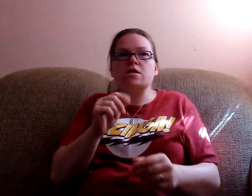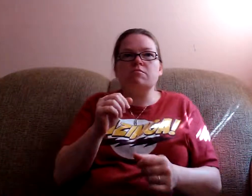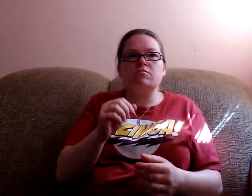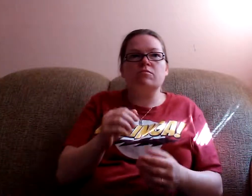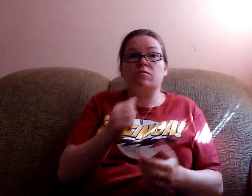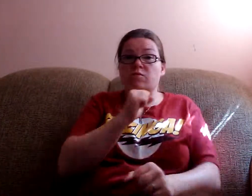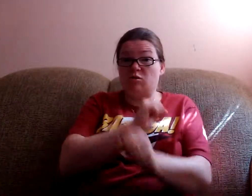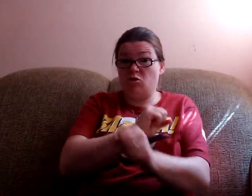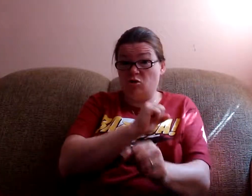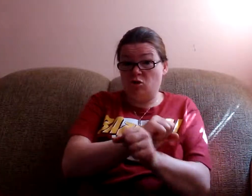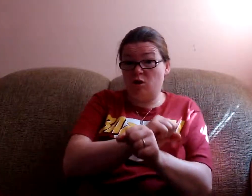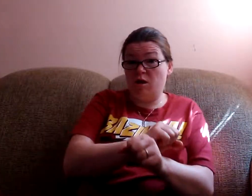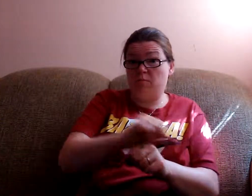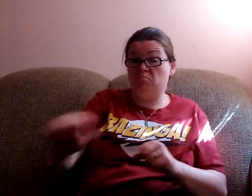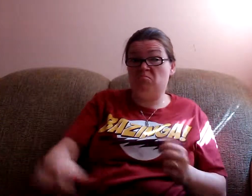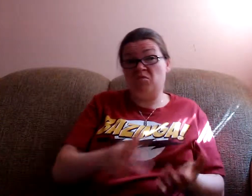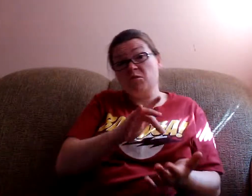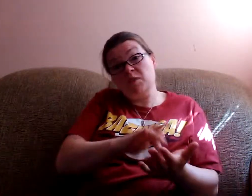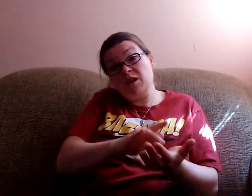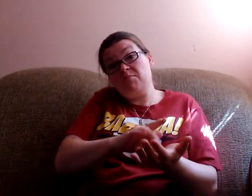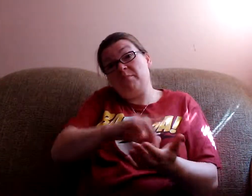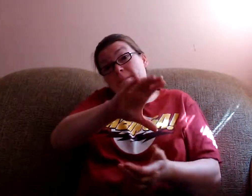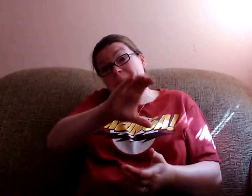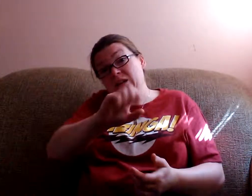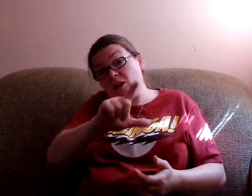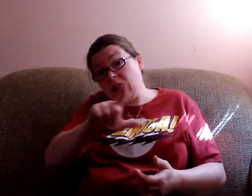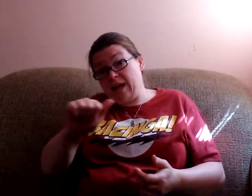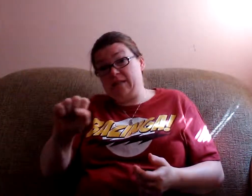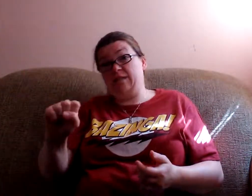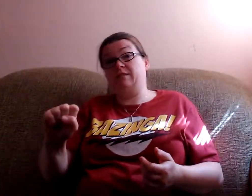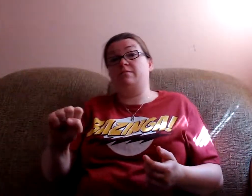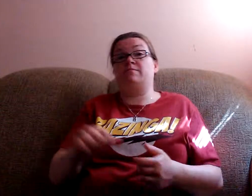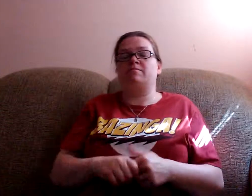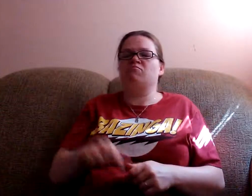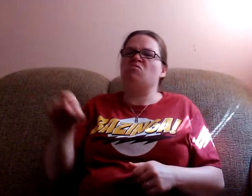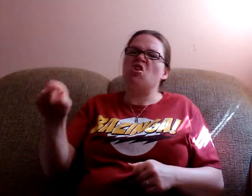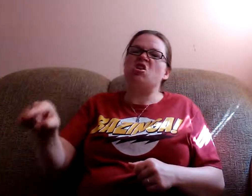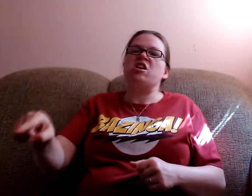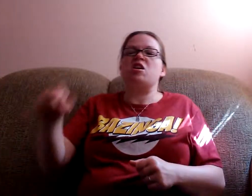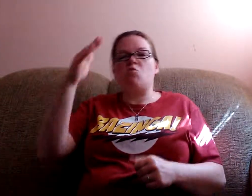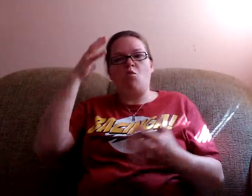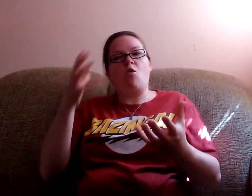could get married and raise a good family. And that's what John Shakespeare was after. So he moved into Stratford.